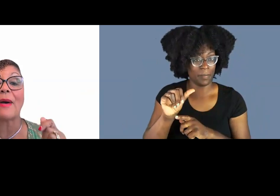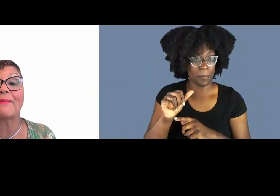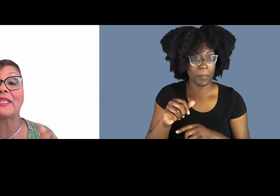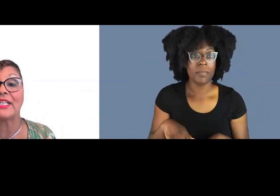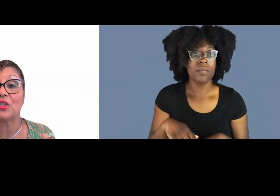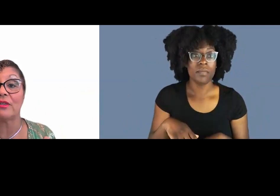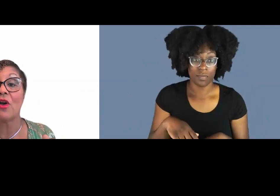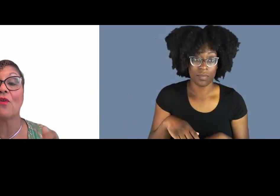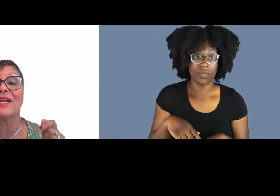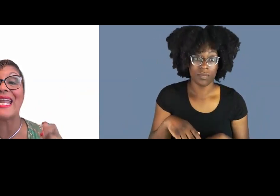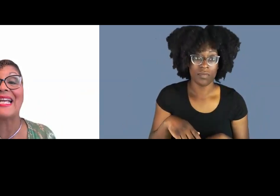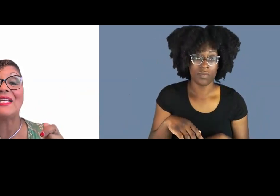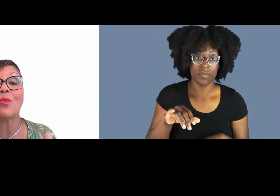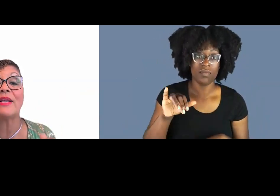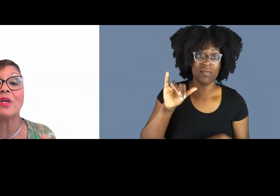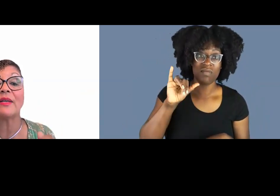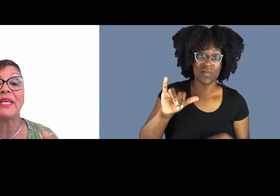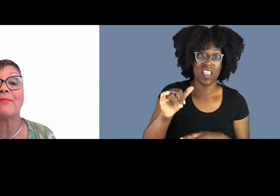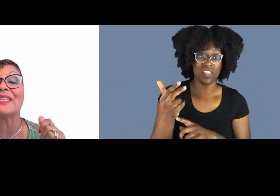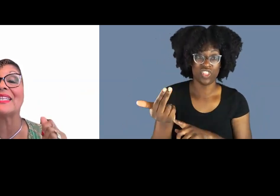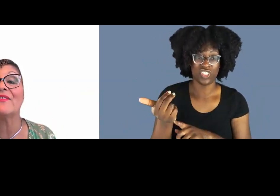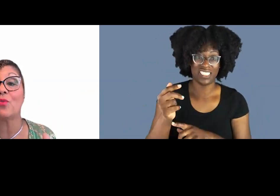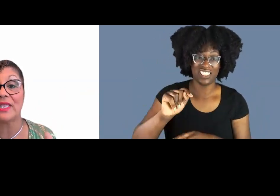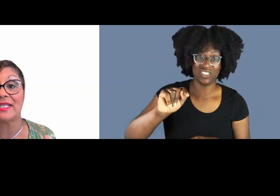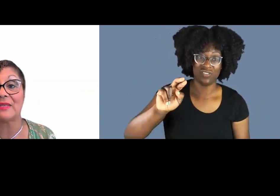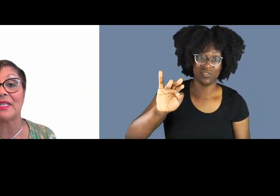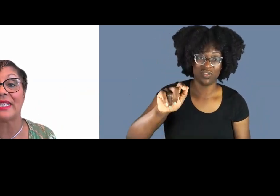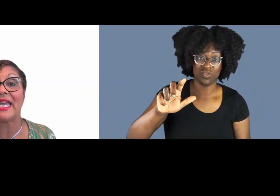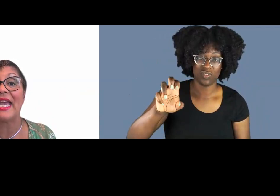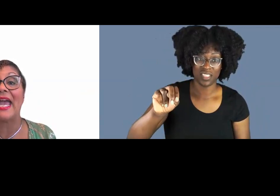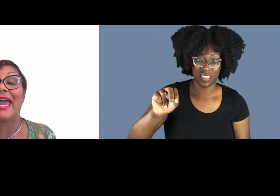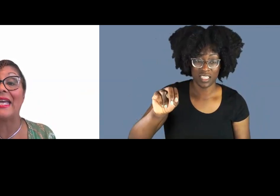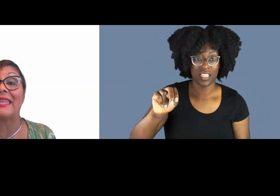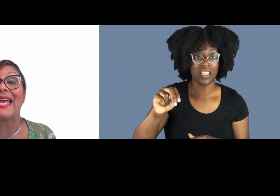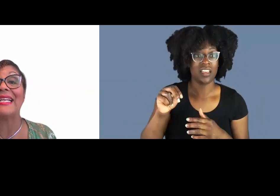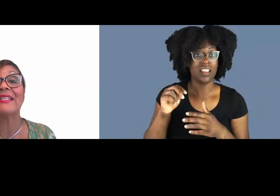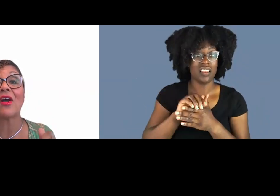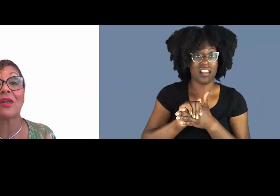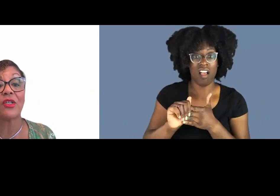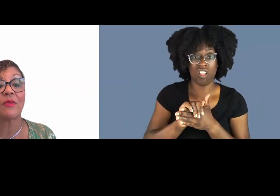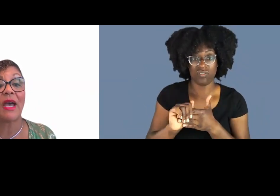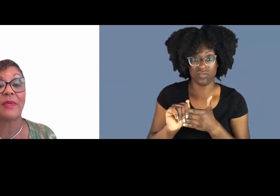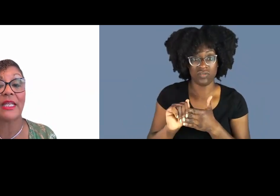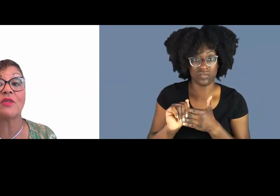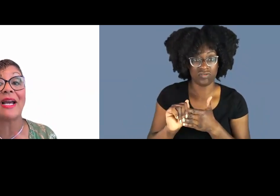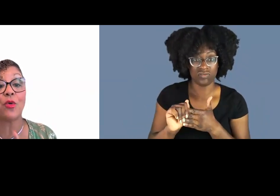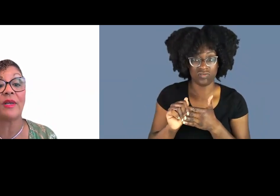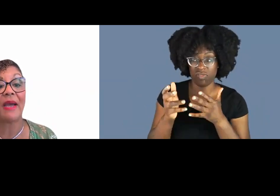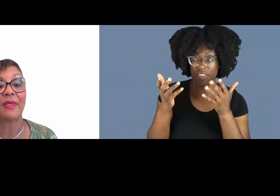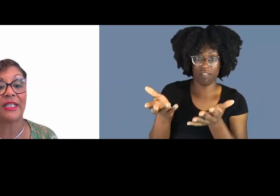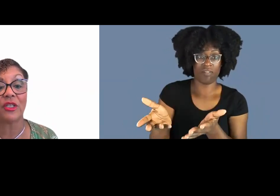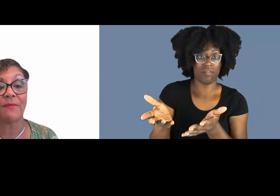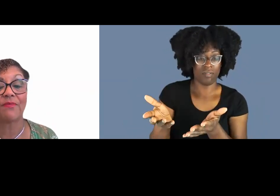27% of the population, over 91 million people, live with a disability, and that is our largest population,